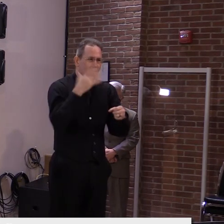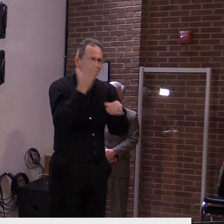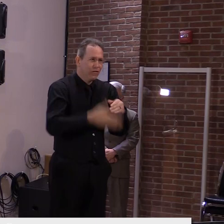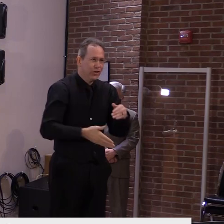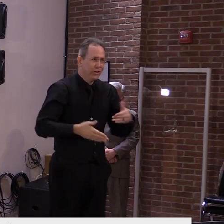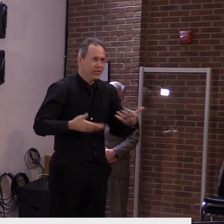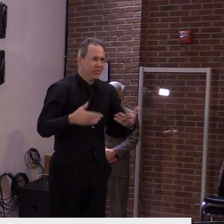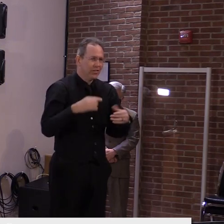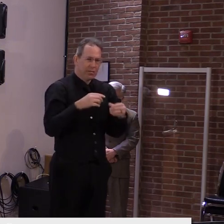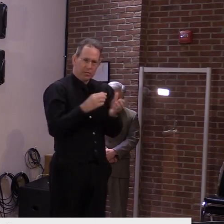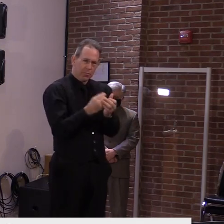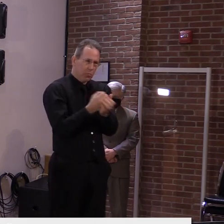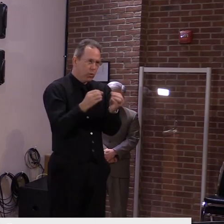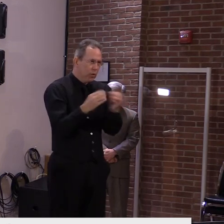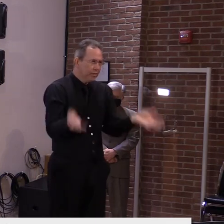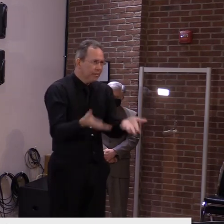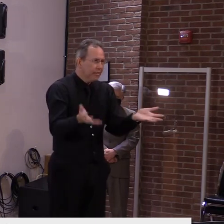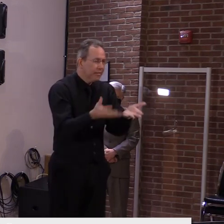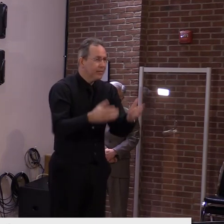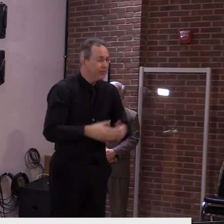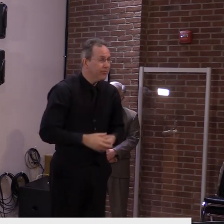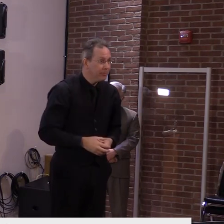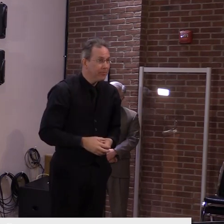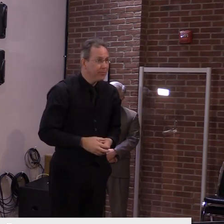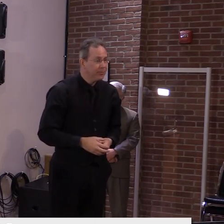Okay, thank you very much.